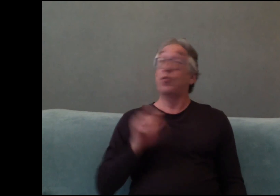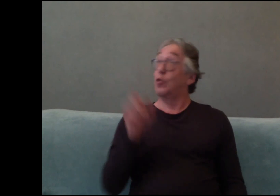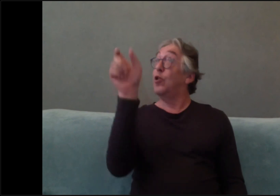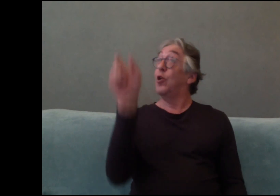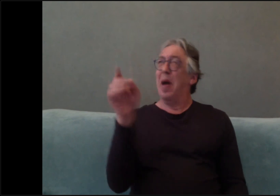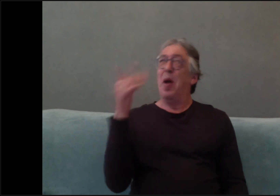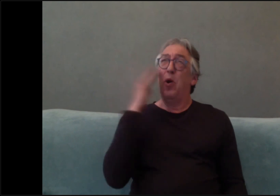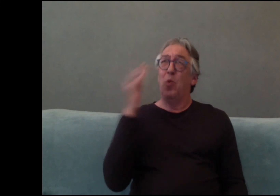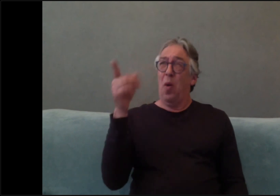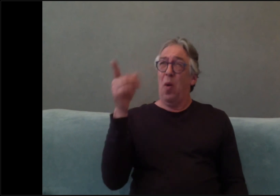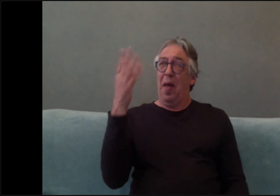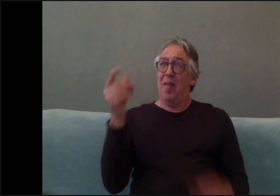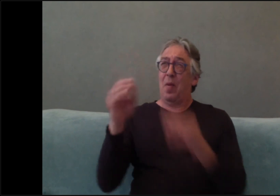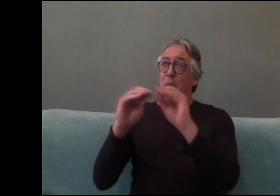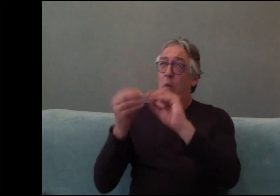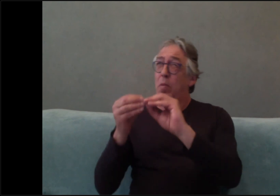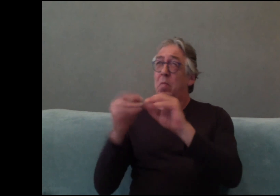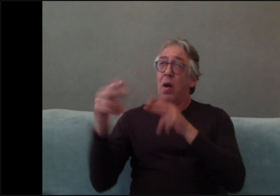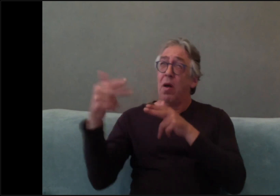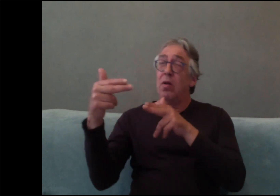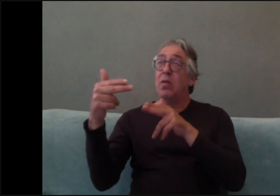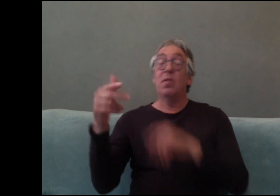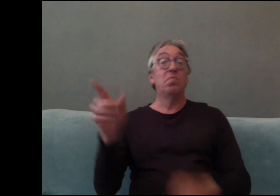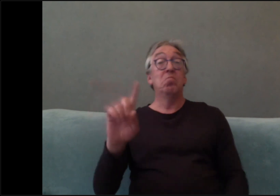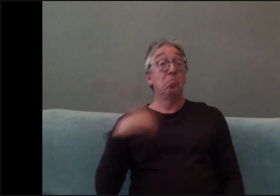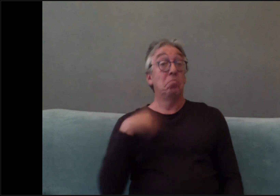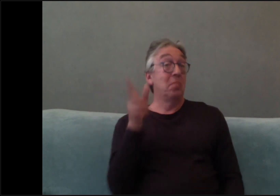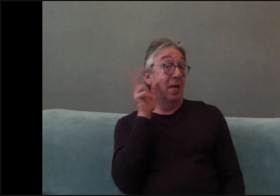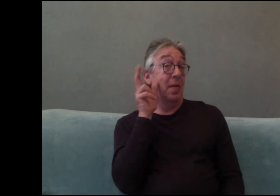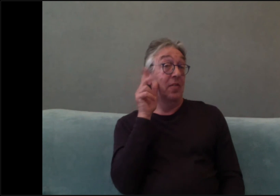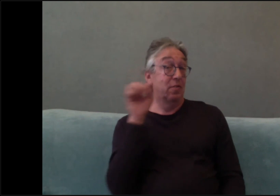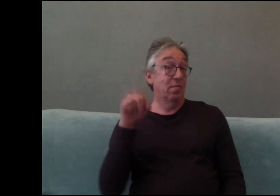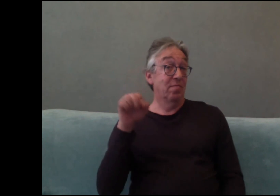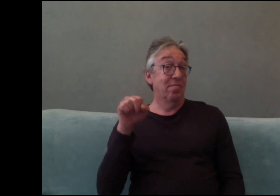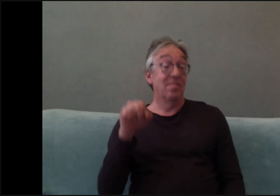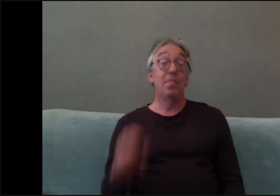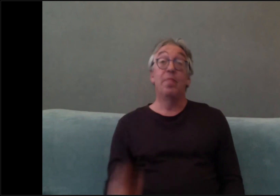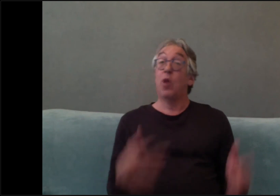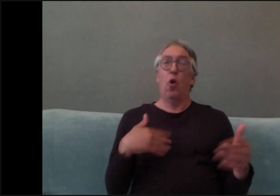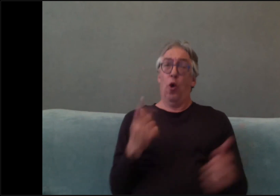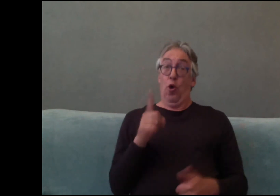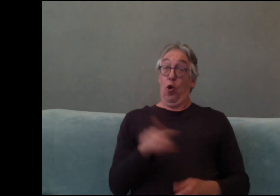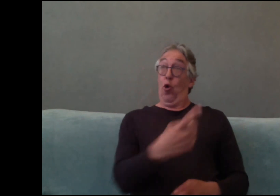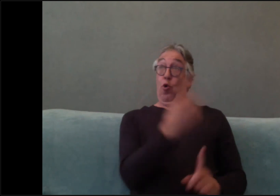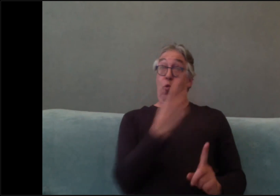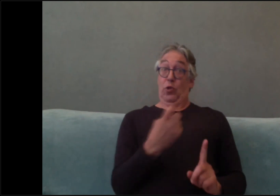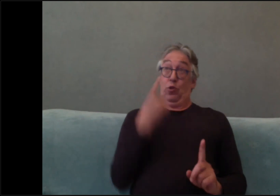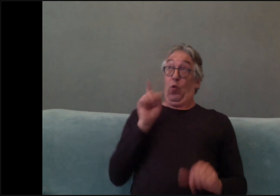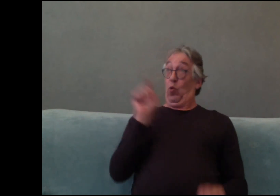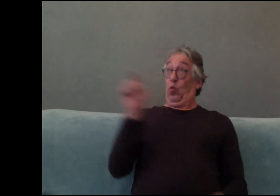with your connection. Yes, I'm listening. I'm listening whole time. So we have a question which is about the